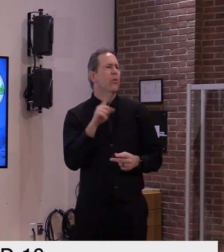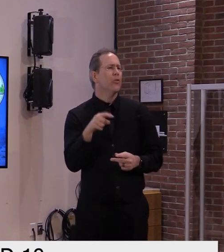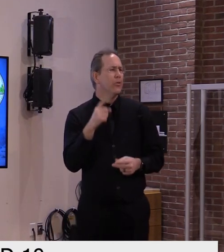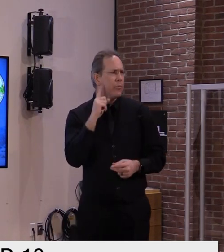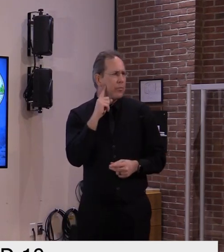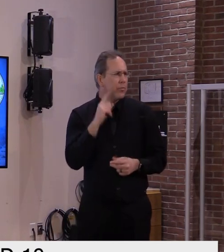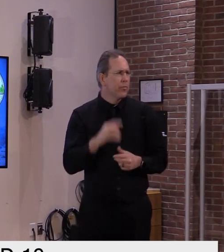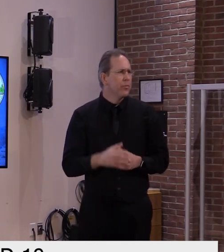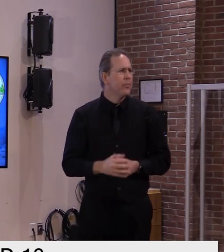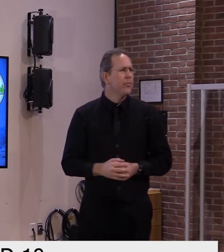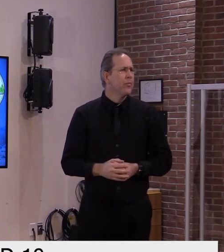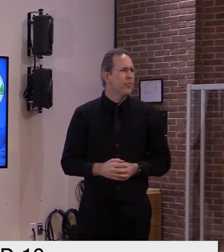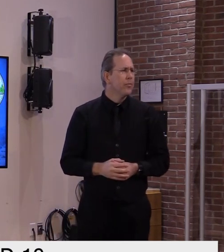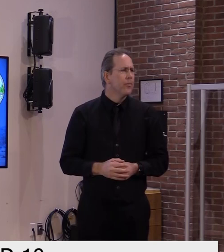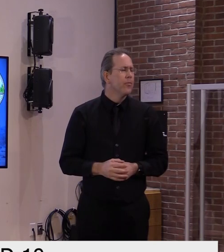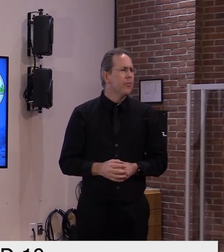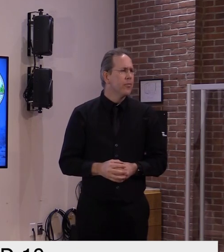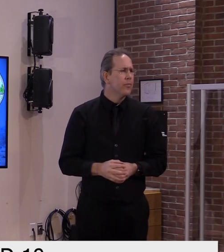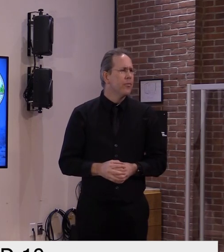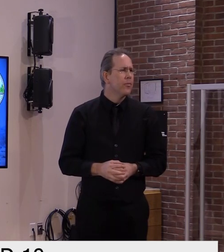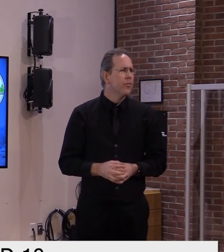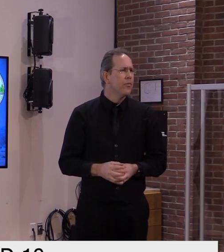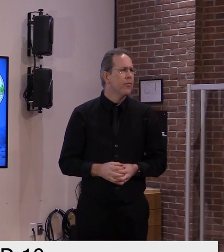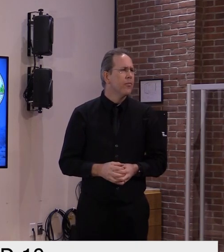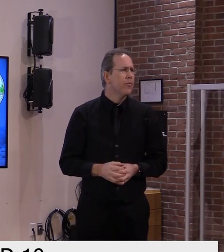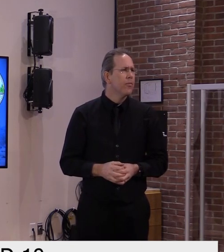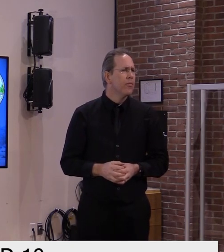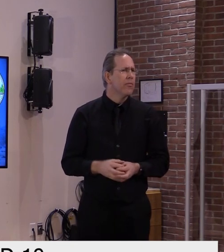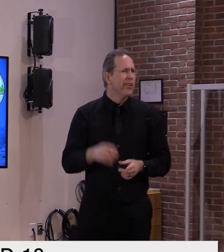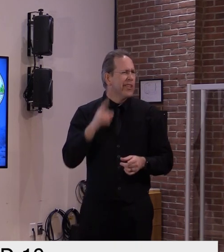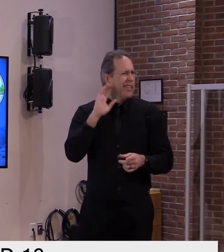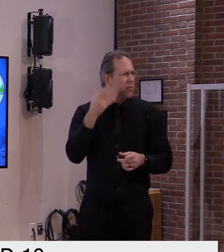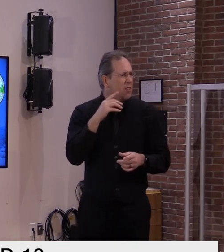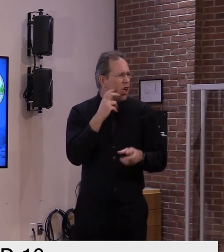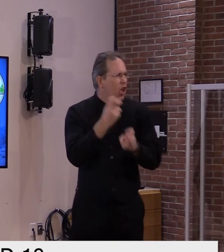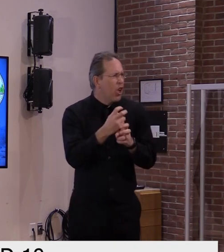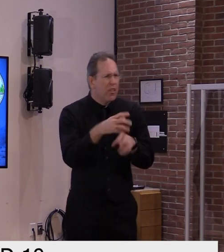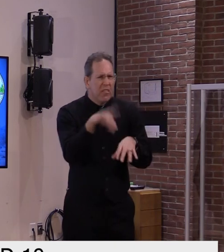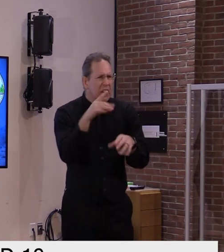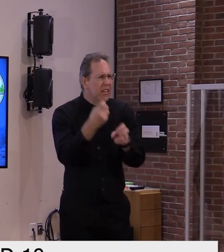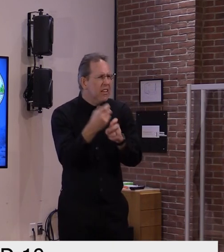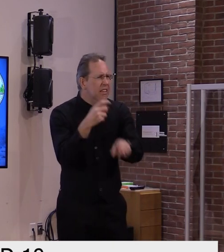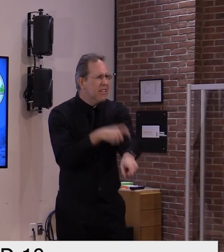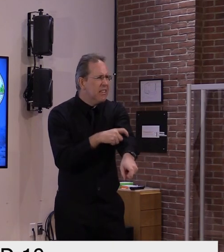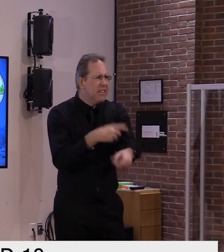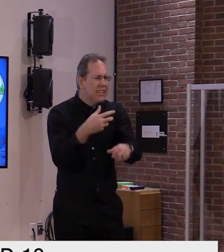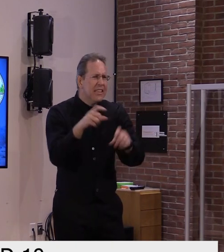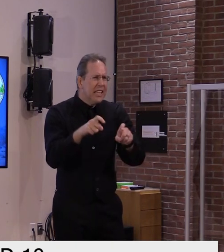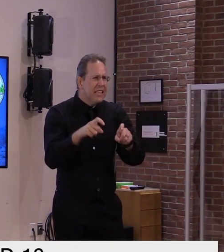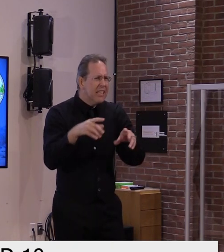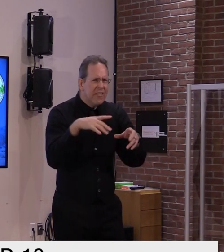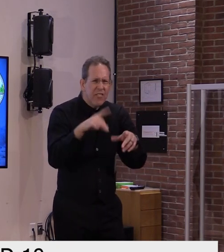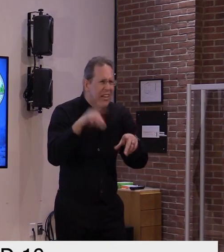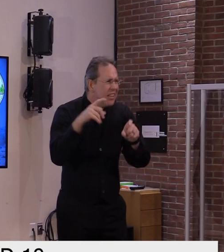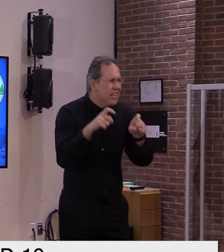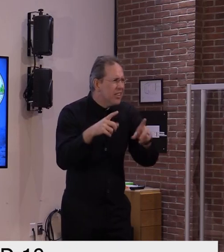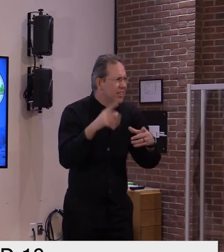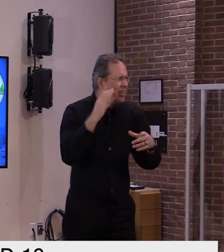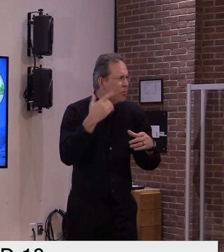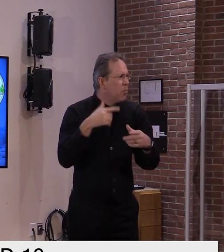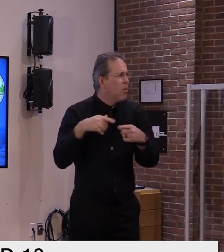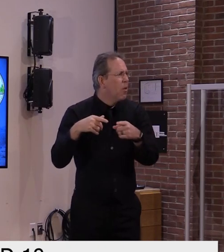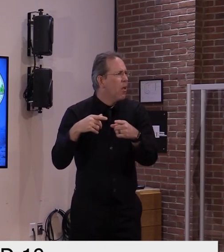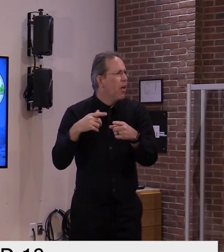Got another email yesterday of somebody from a reader in the islands that noted a close friend was